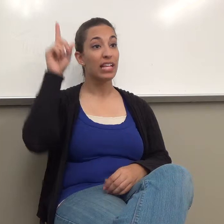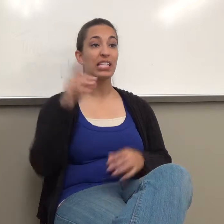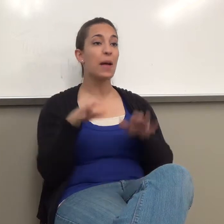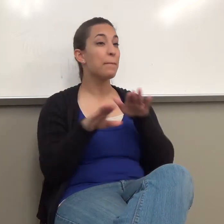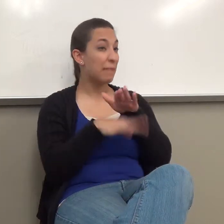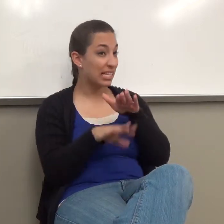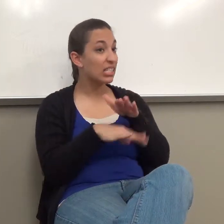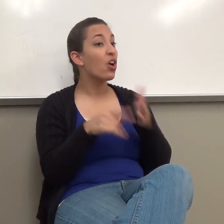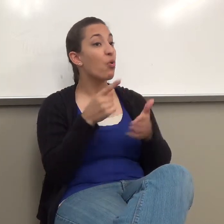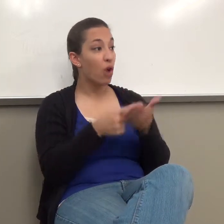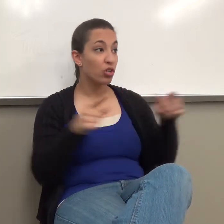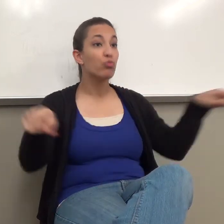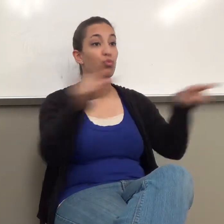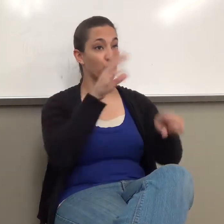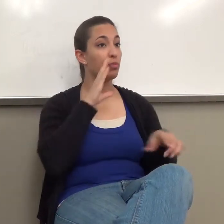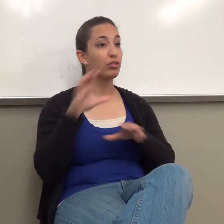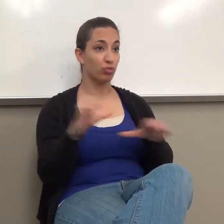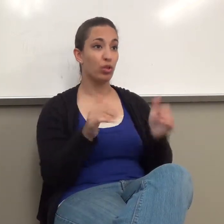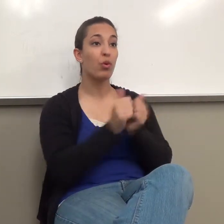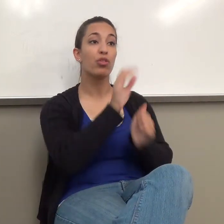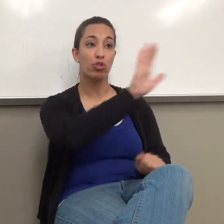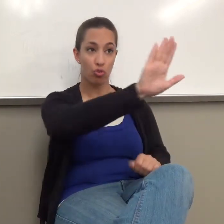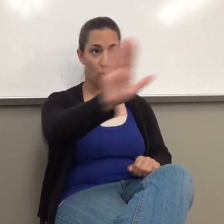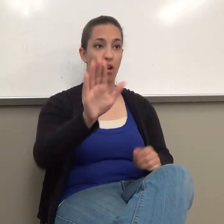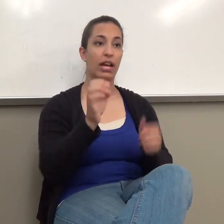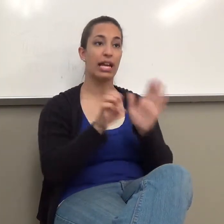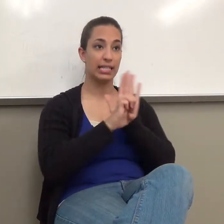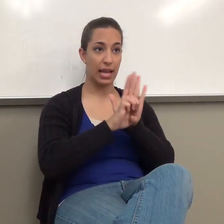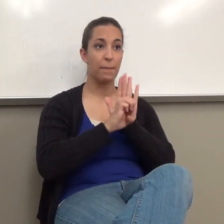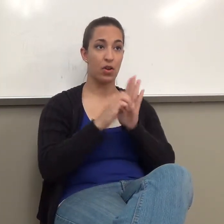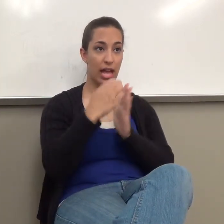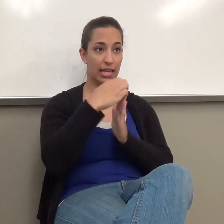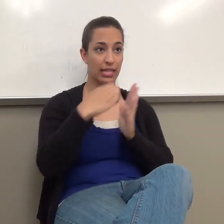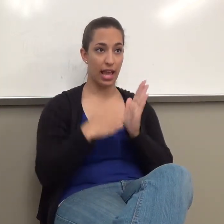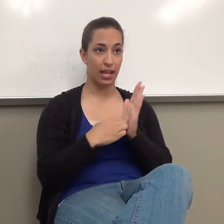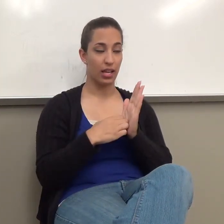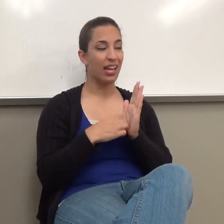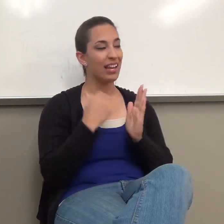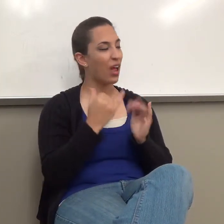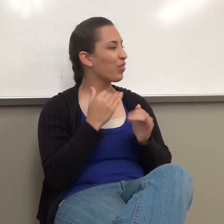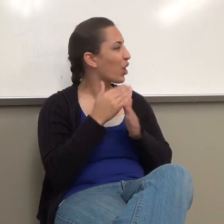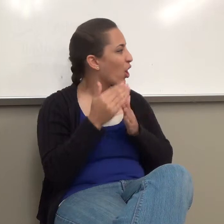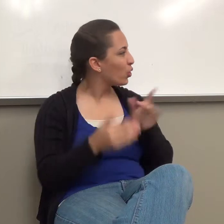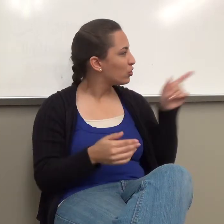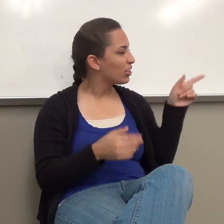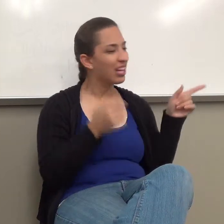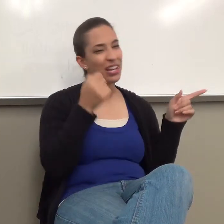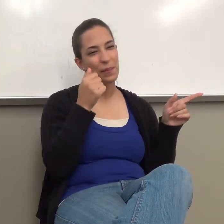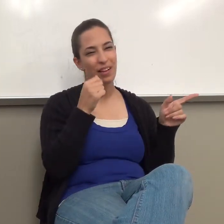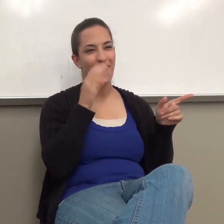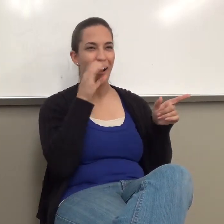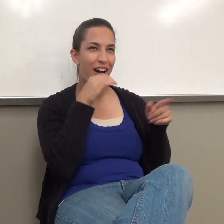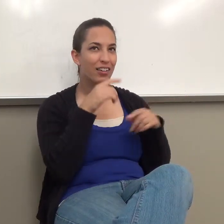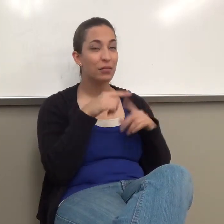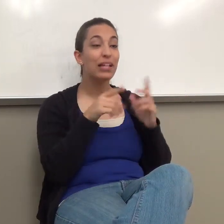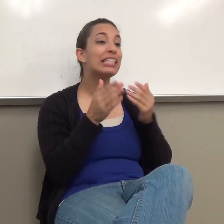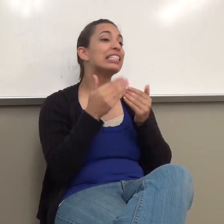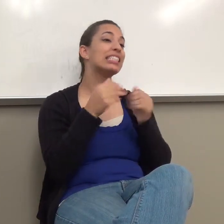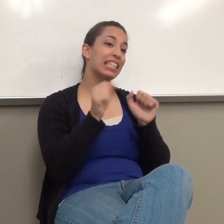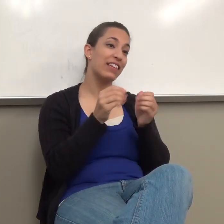essay. Now, the conclusion is a little bit odd here, although it's easily fixable into a real